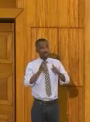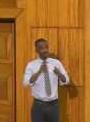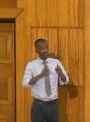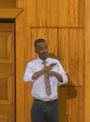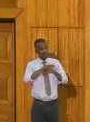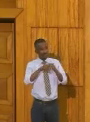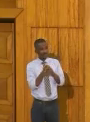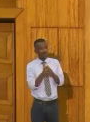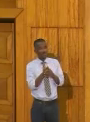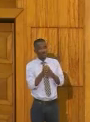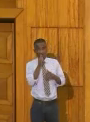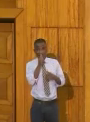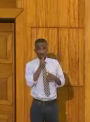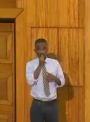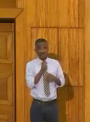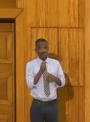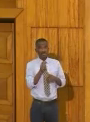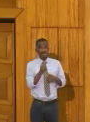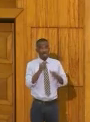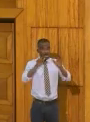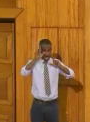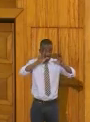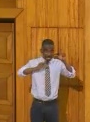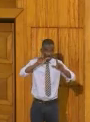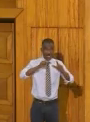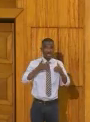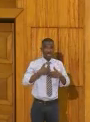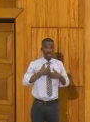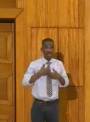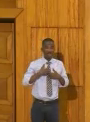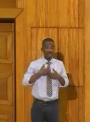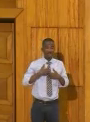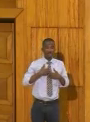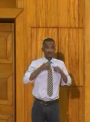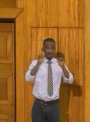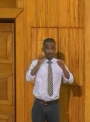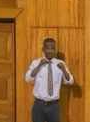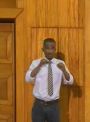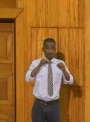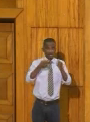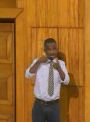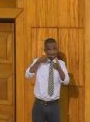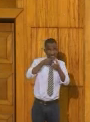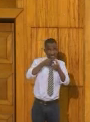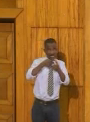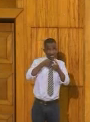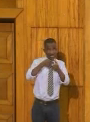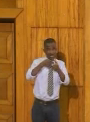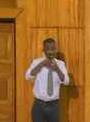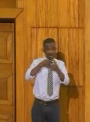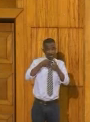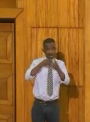a private laboratory that has the molecular laboratory capacity to test viral load, to conduct